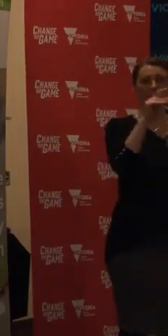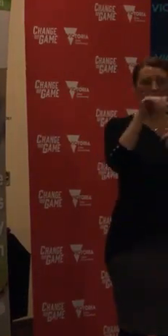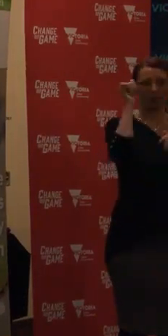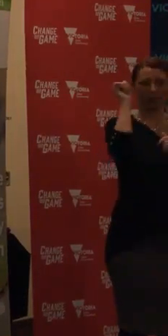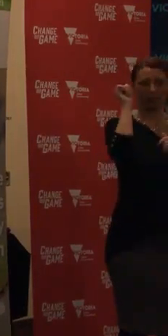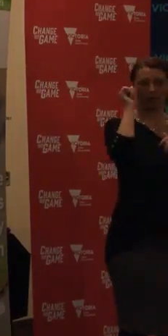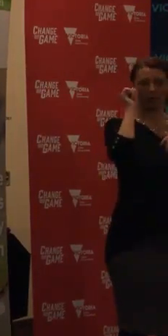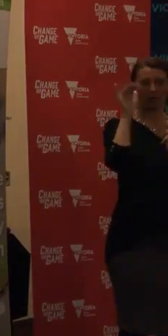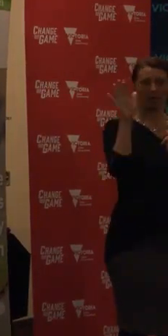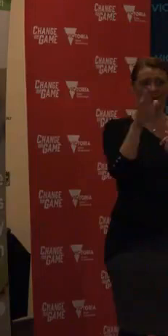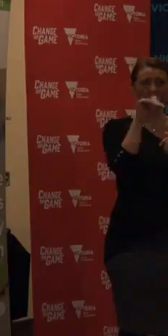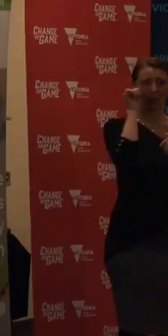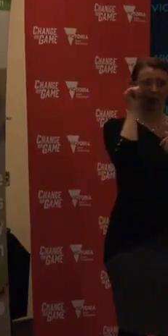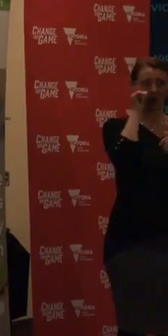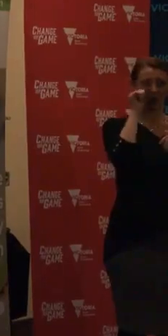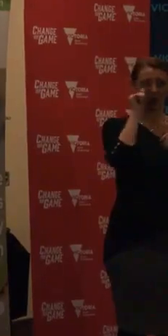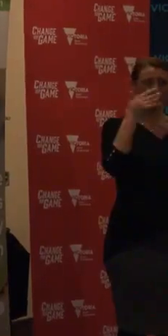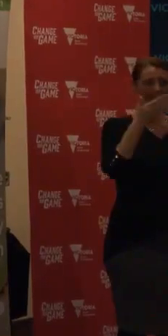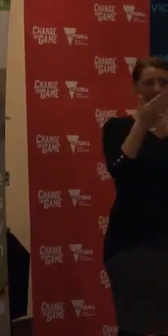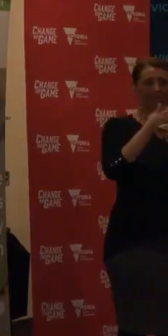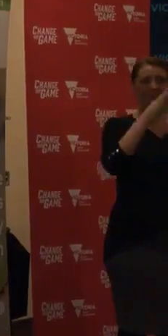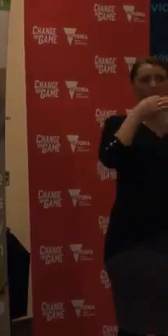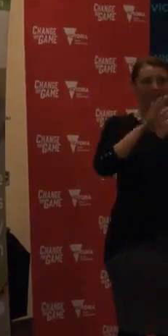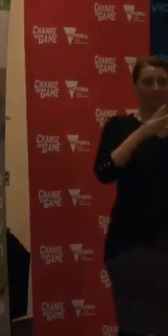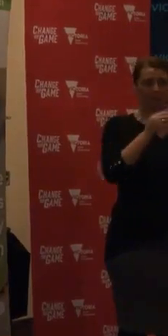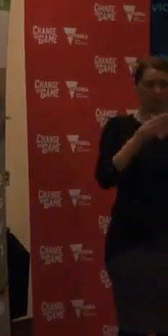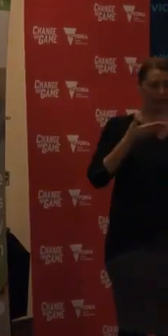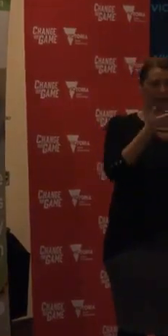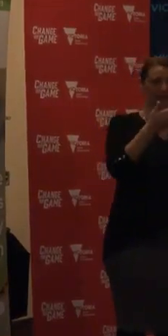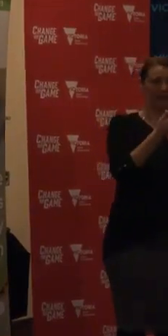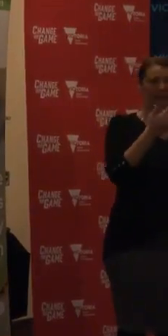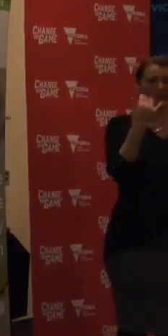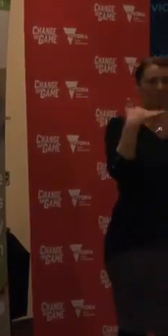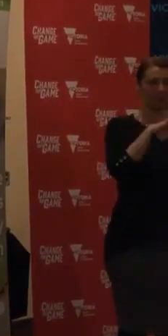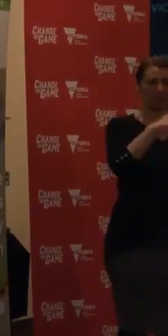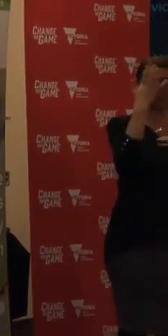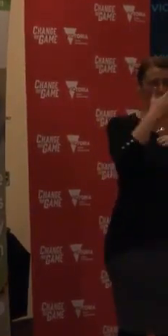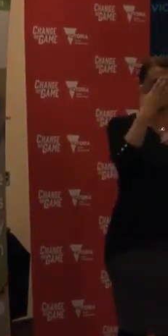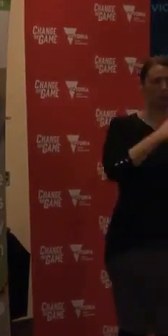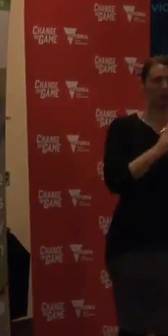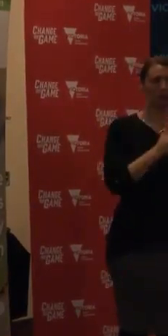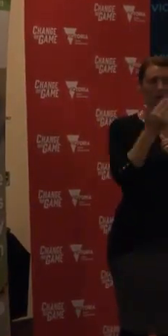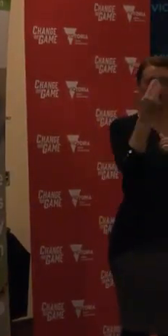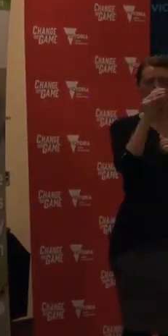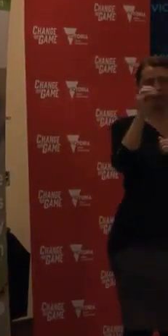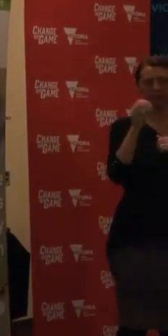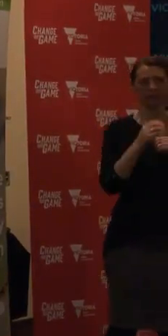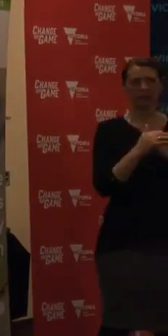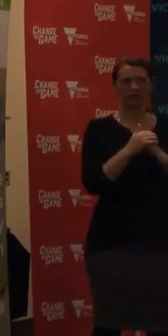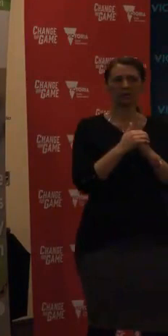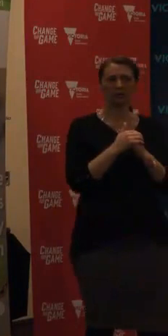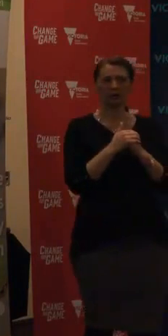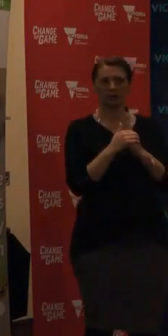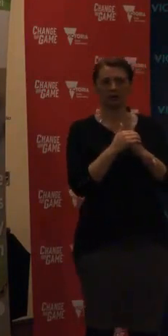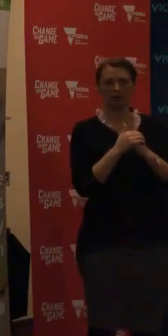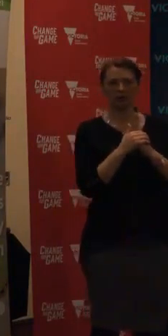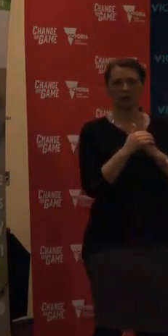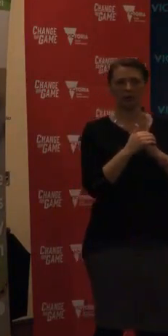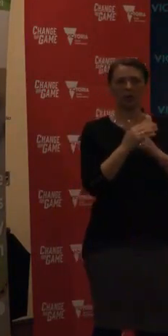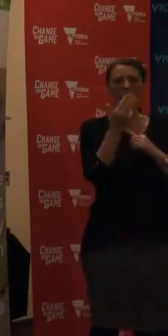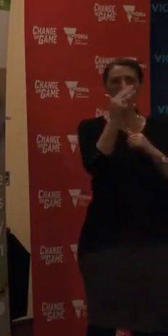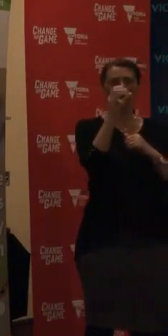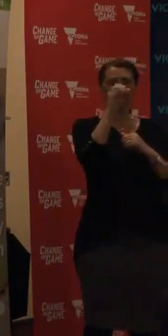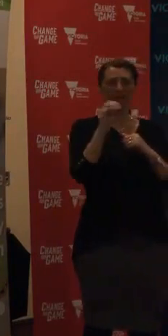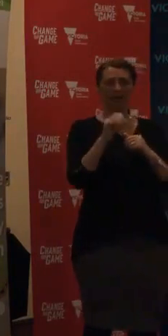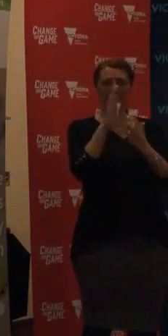to school, mainstream schools in particular, would give that a massive tick. 90% of parents were saying